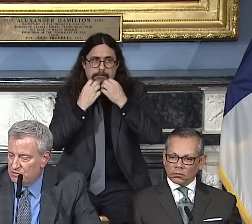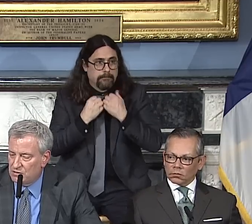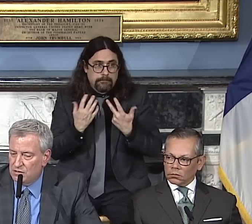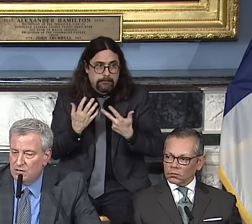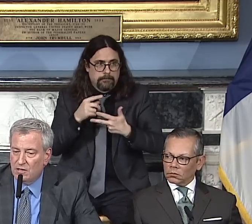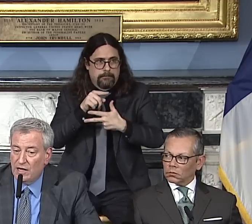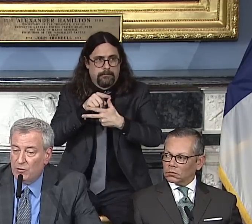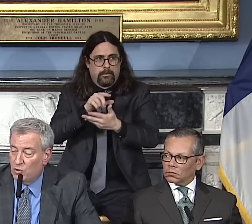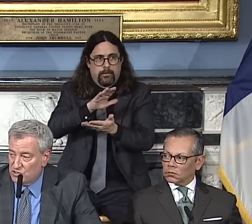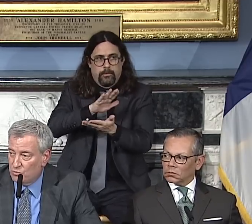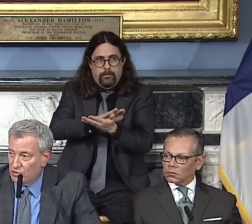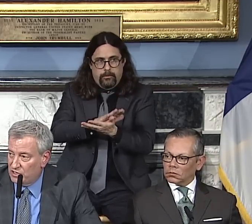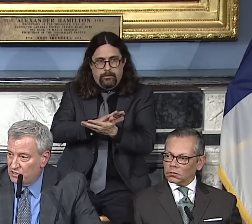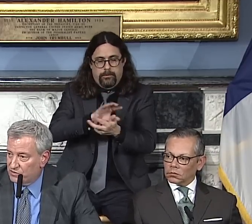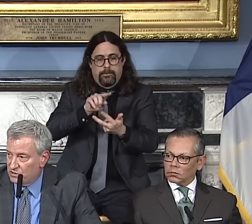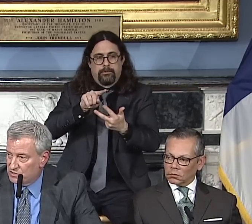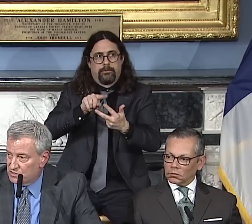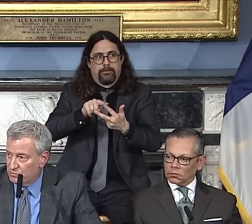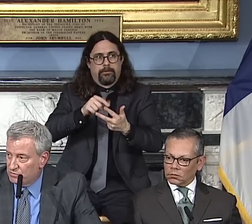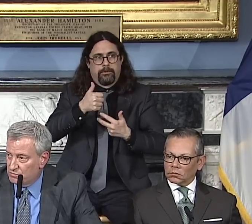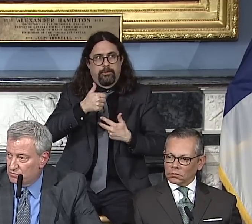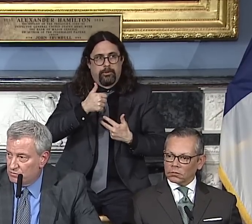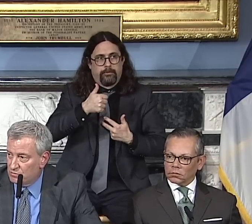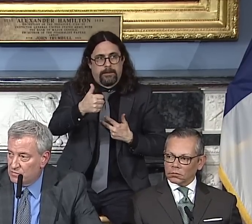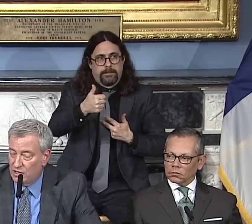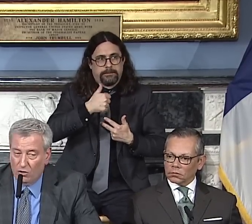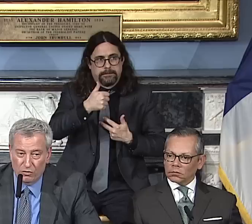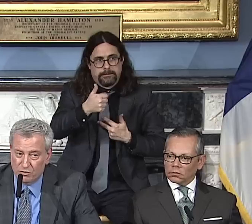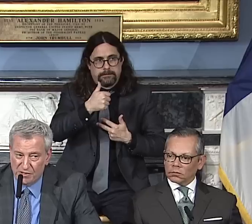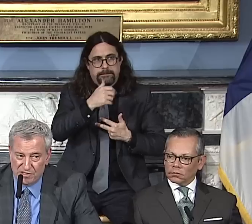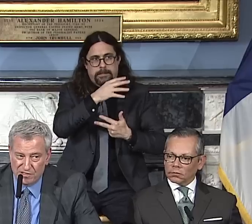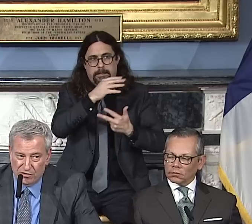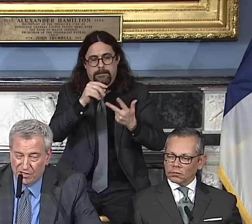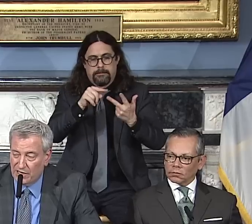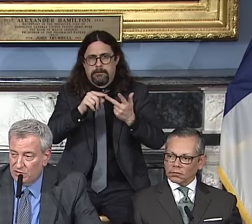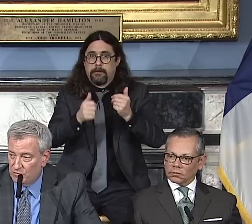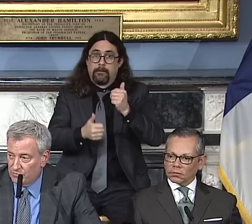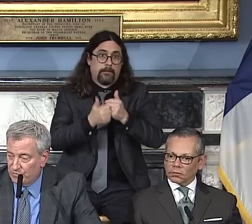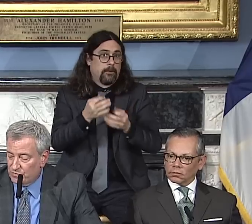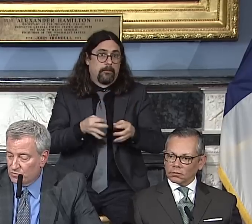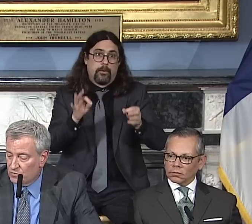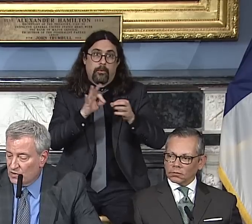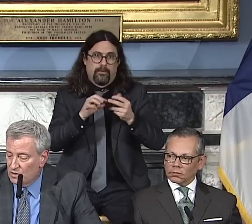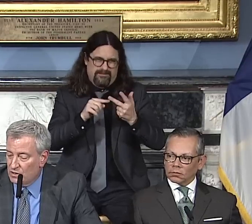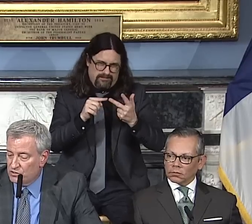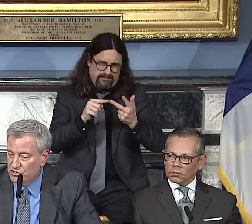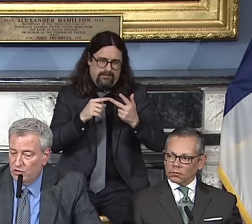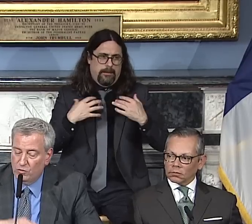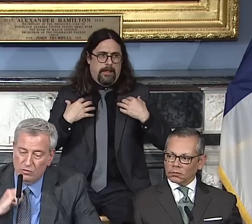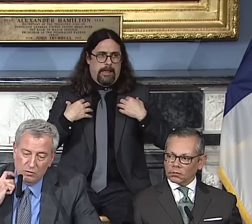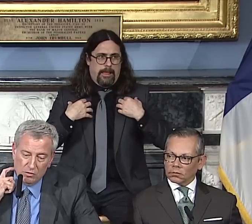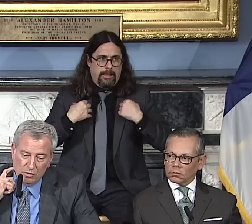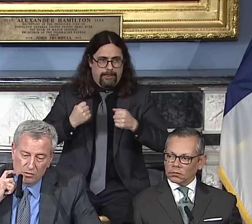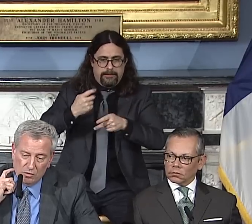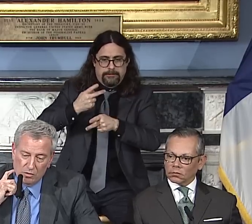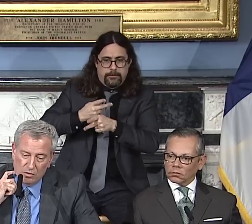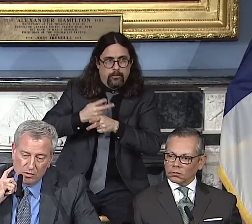transit, and most importantly, our healthcare system. And all those pieces interconnect.